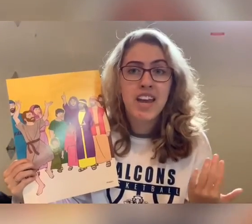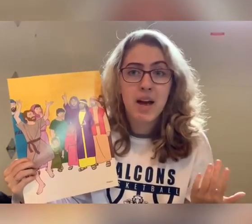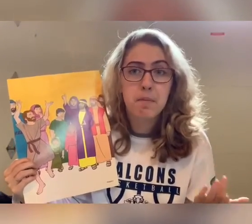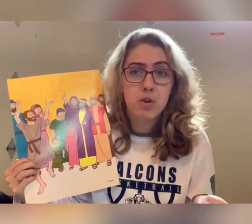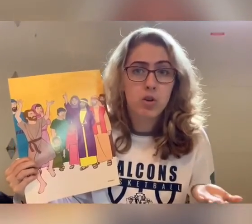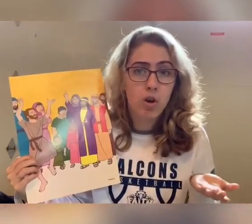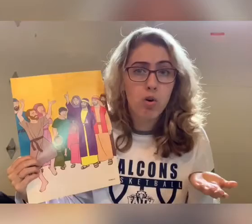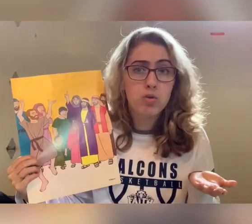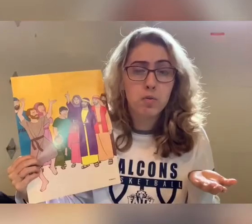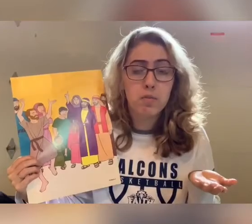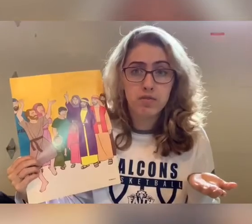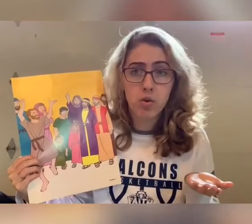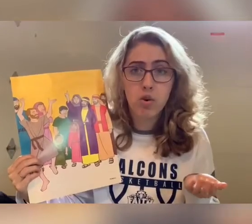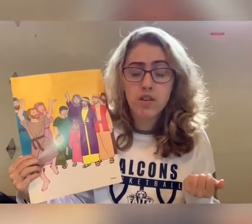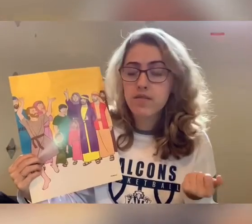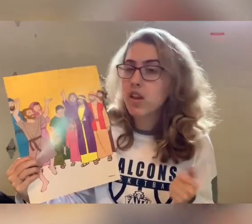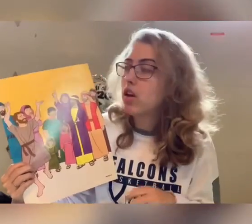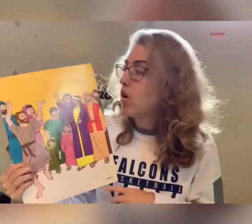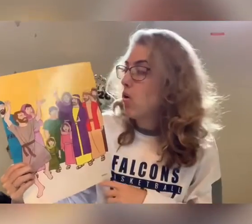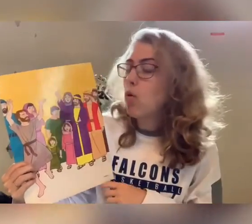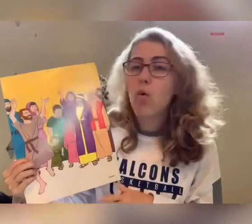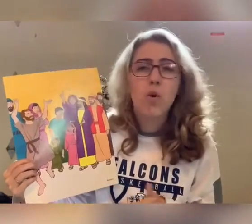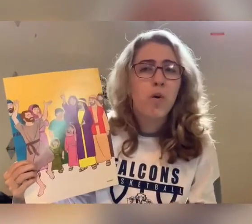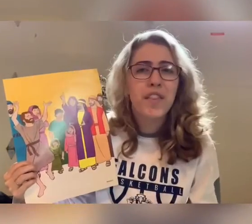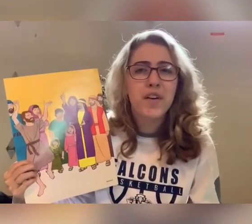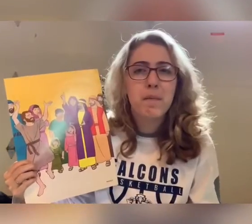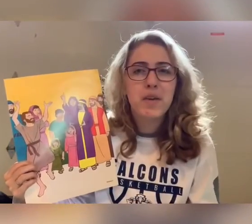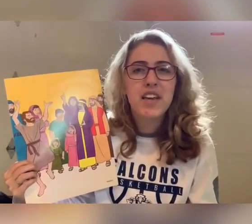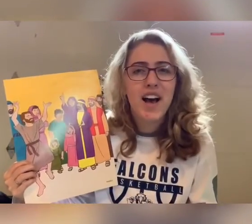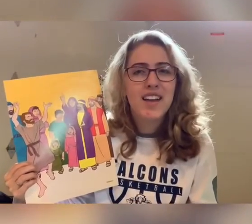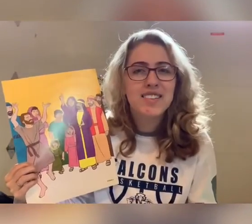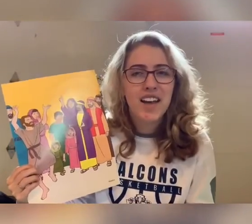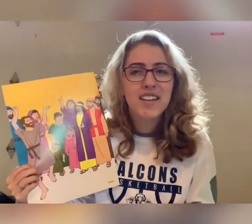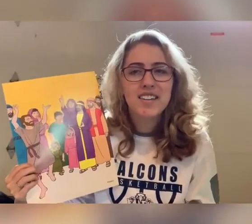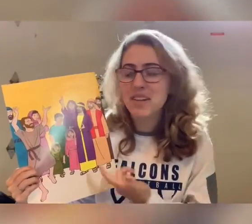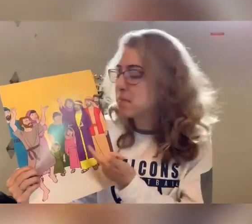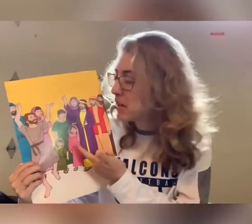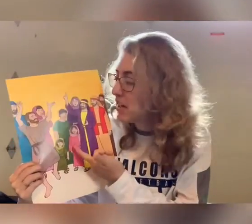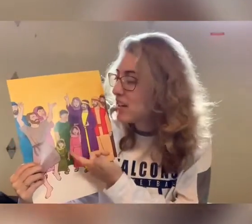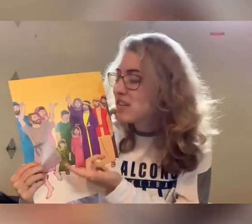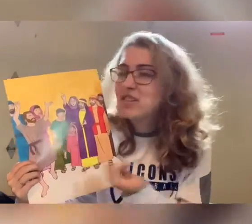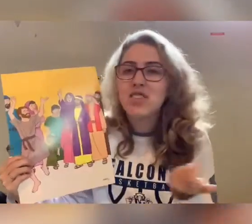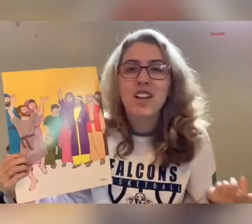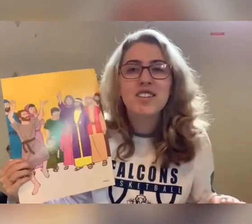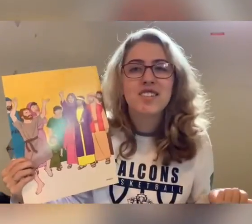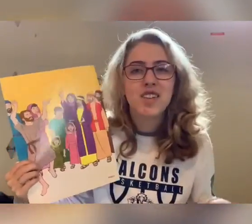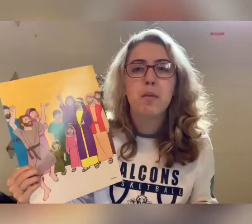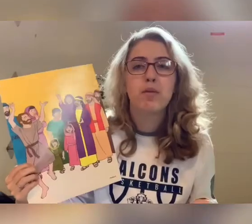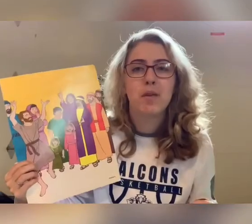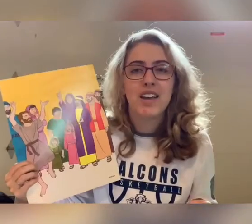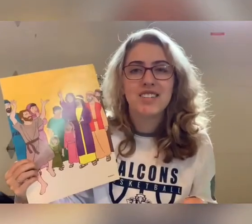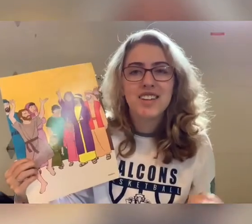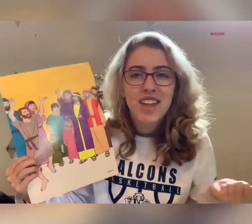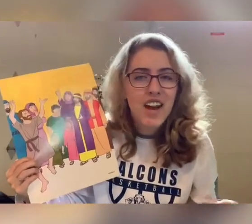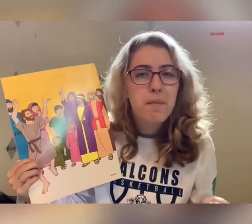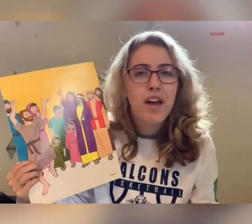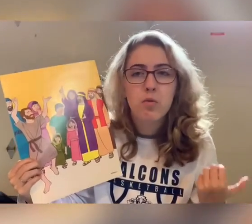up your clothes from the floor, or whether it be God telling somebody to tell a disabled man to get up and